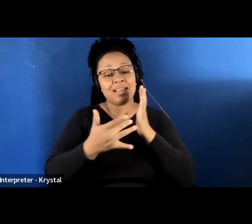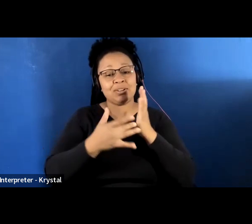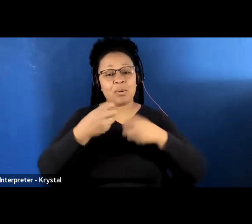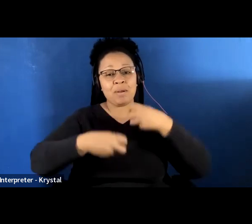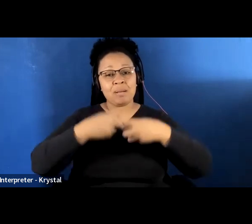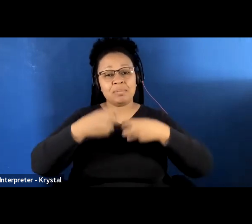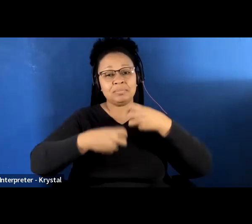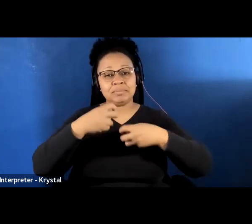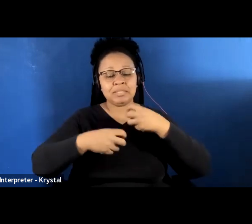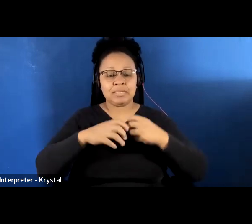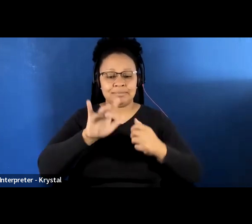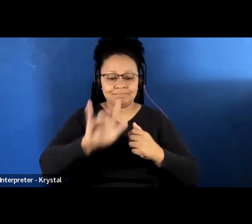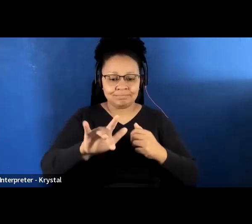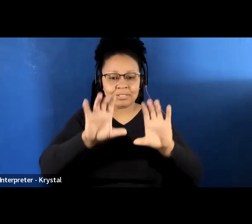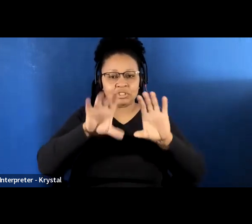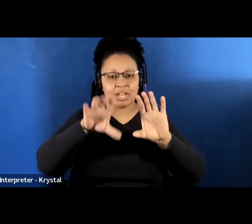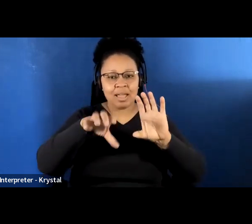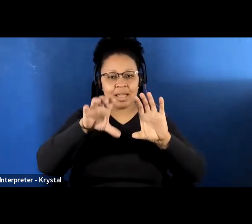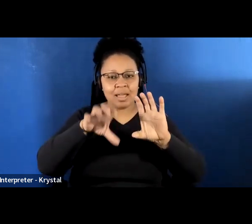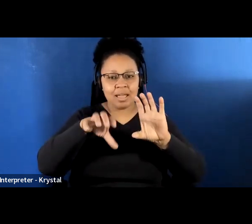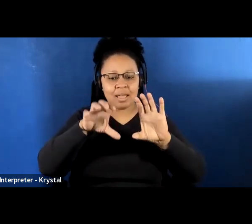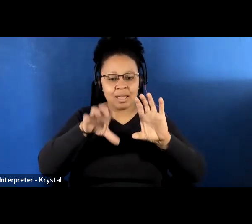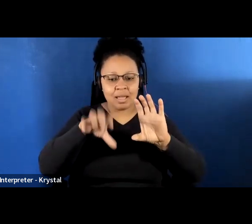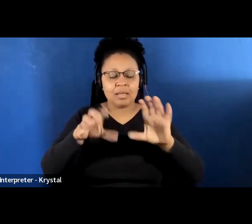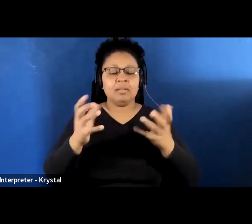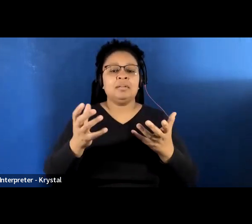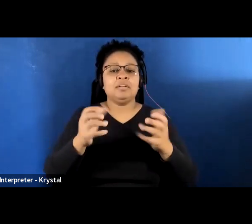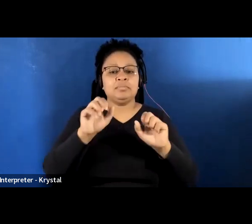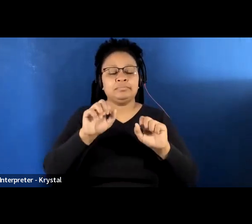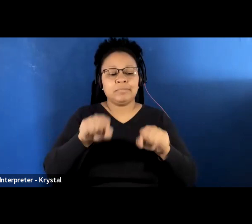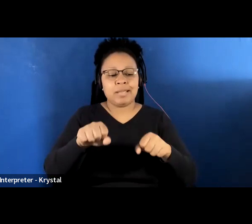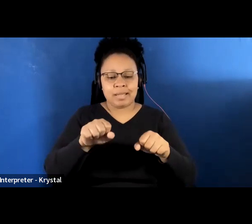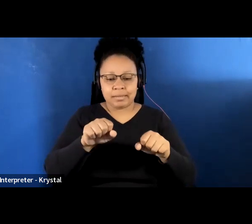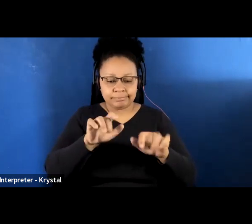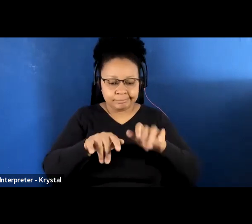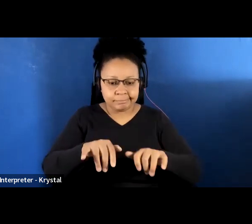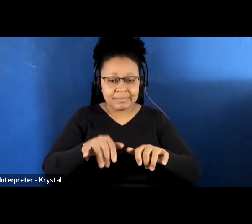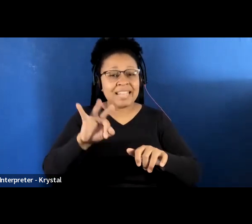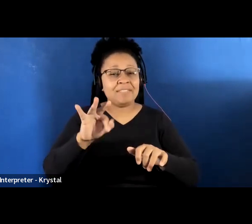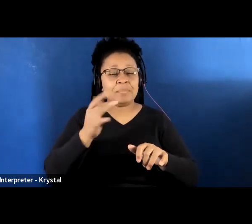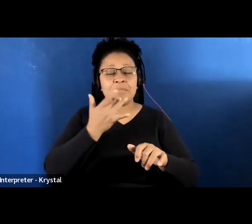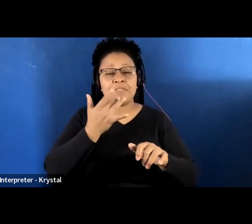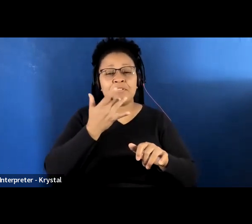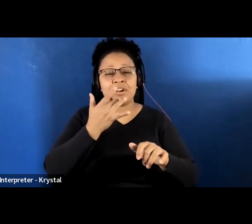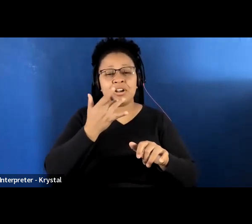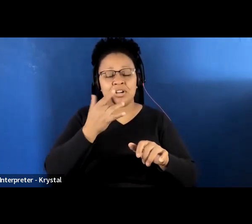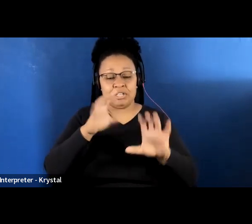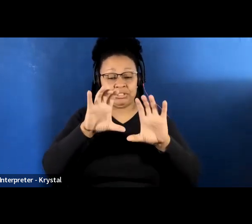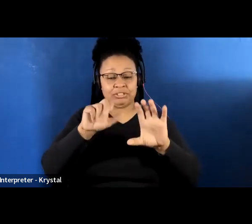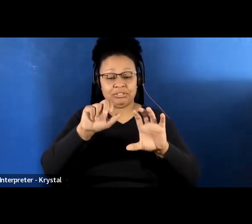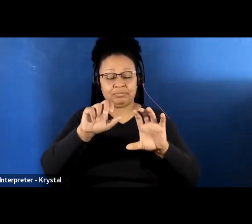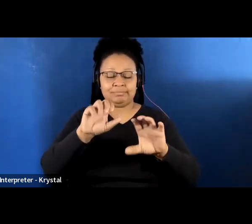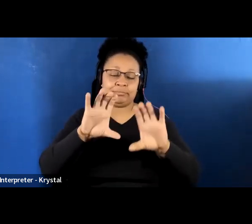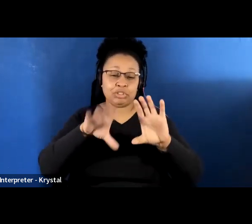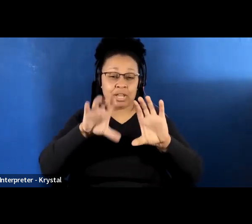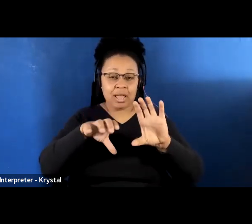bubble in that same menu bar. If you would like to turn the chat feature off, if you are using a screen reader, you can do that